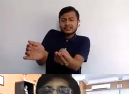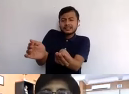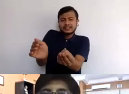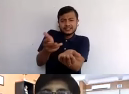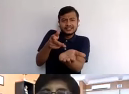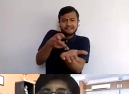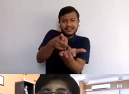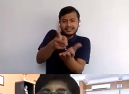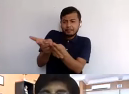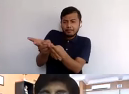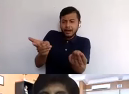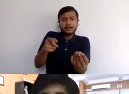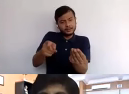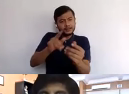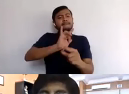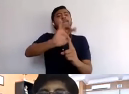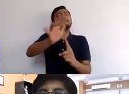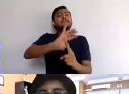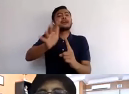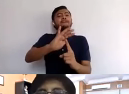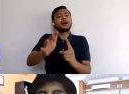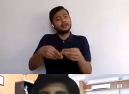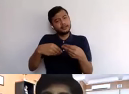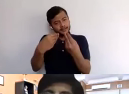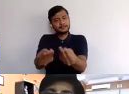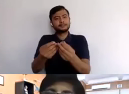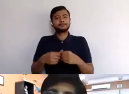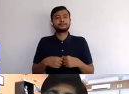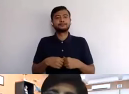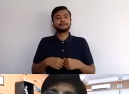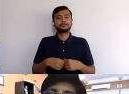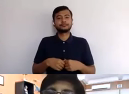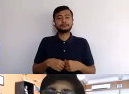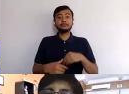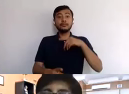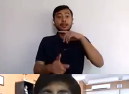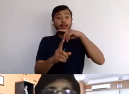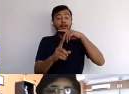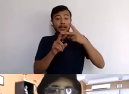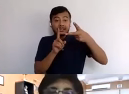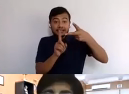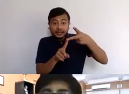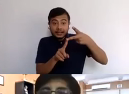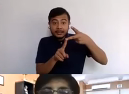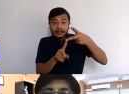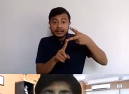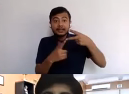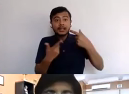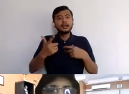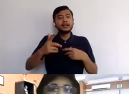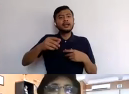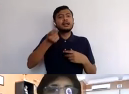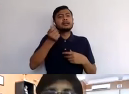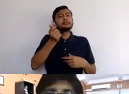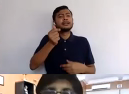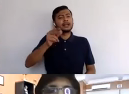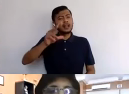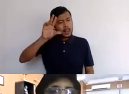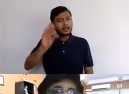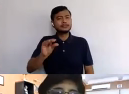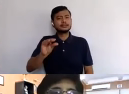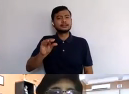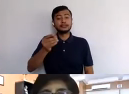unlicensed spectrum of the Wi-Fi can provide a huge opportunity for the proliferation of the broadband. In